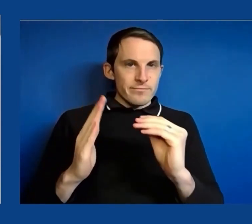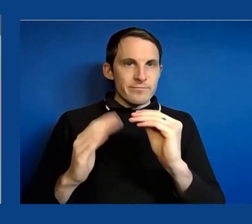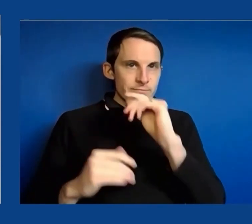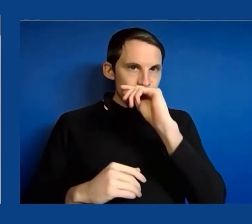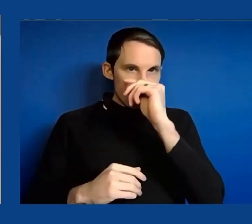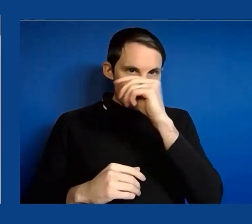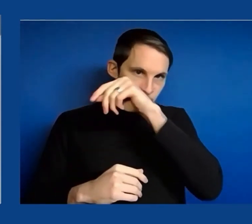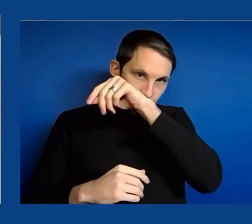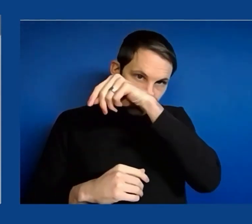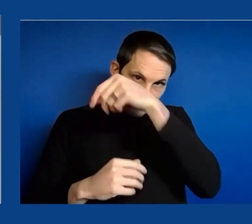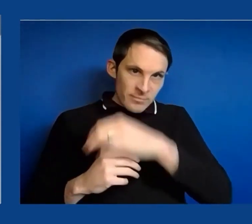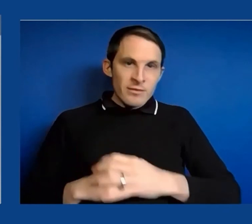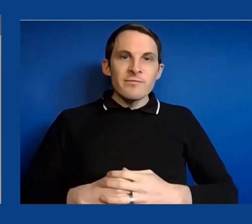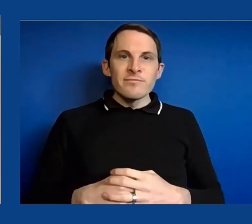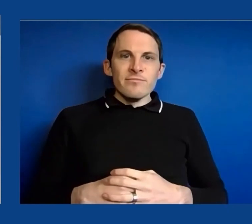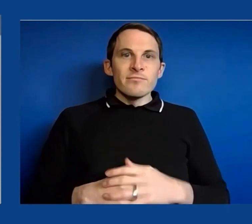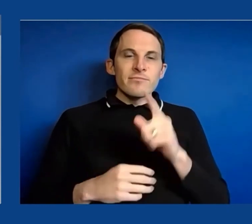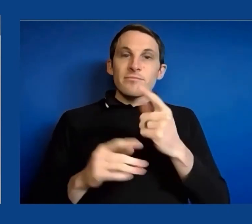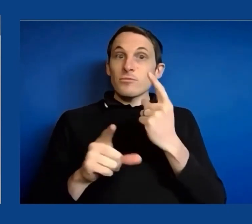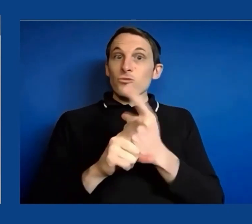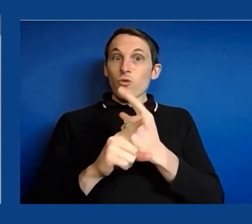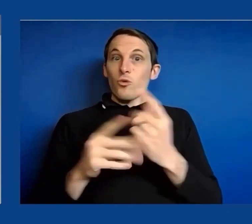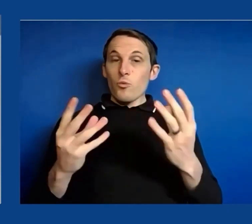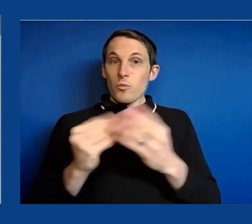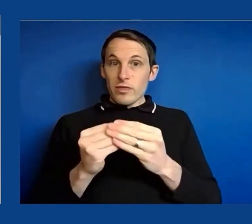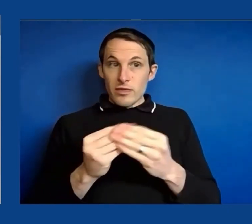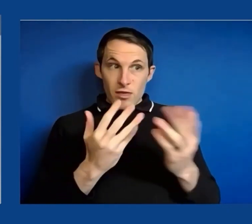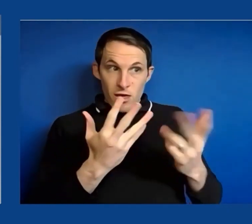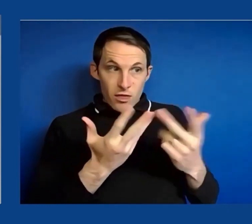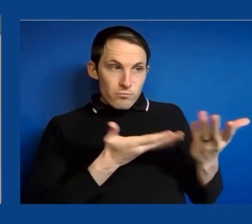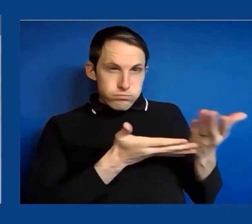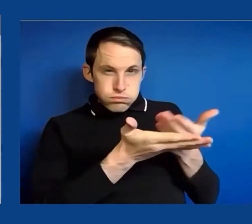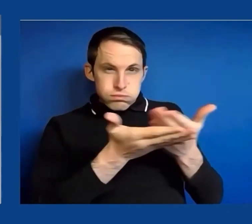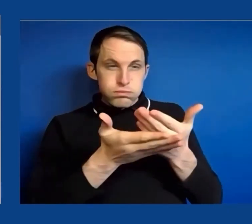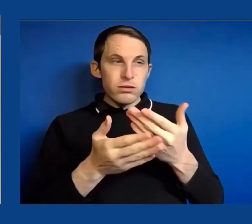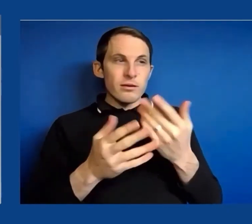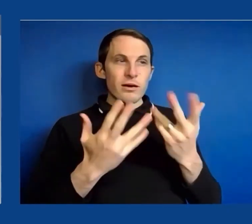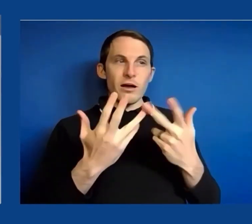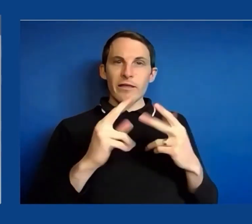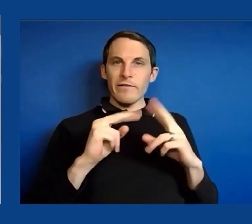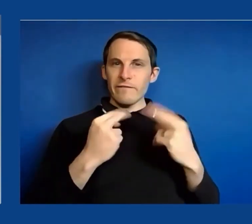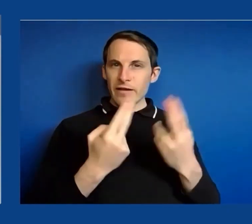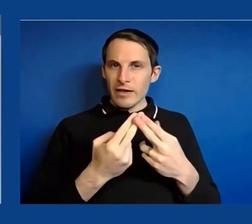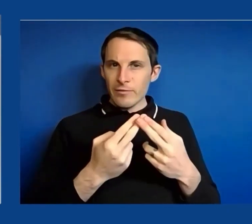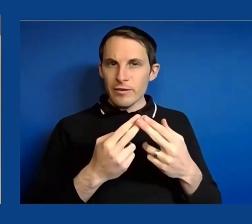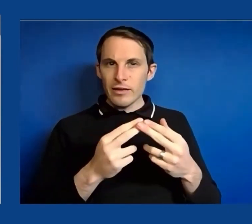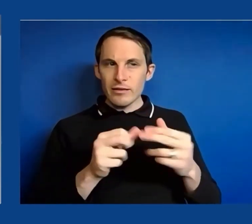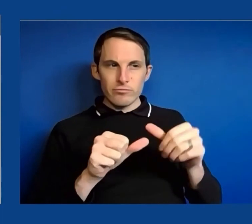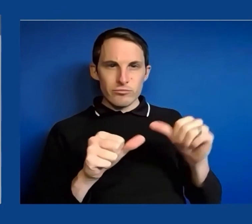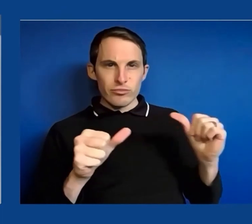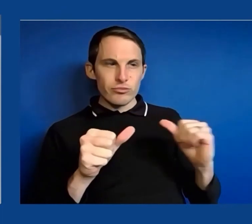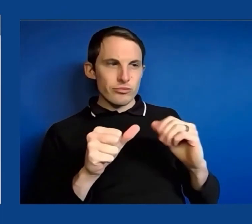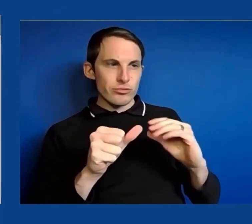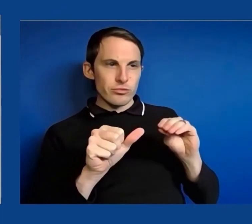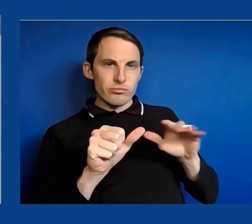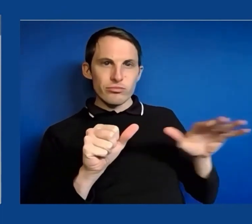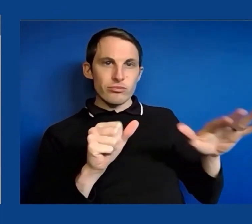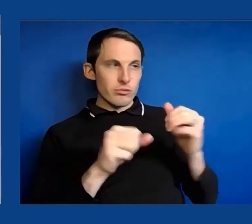talking with others, talking to other relatives, and making sure I was on the same